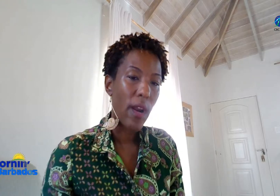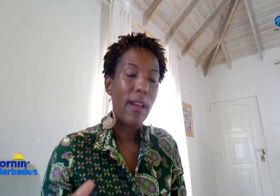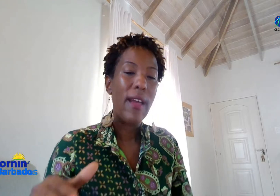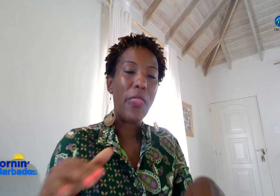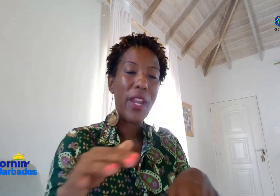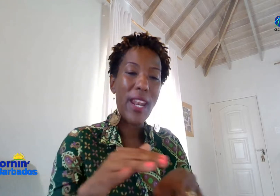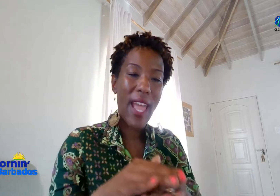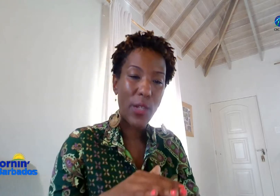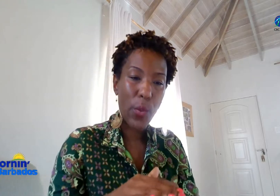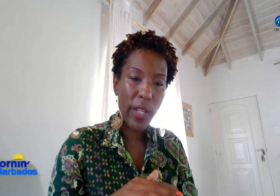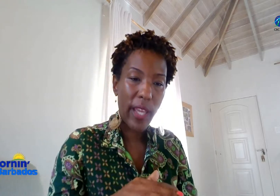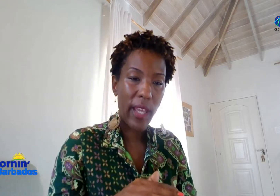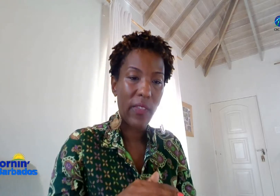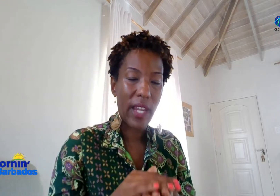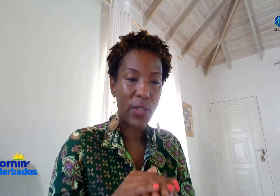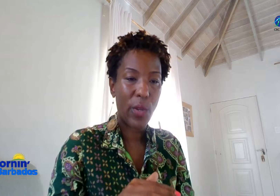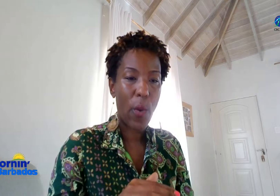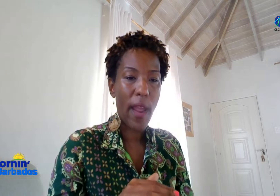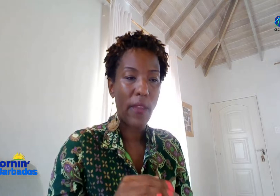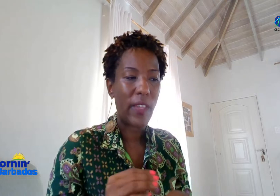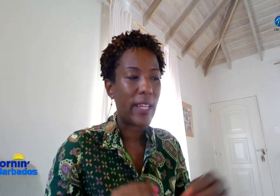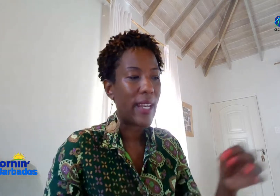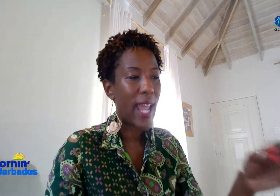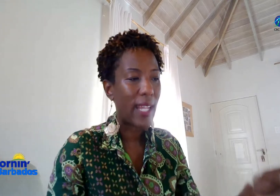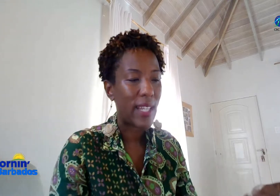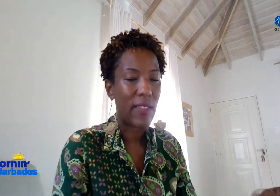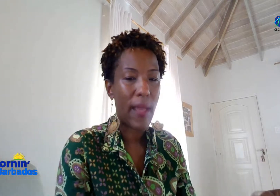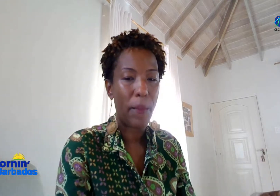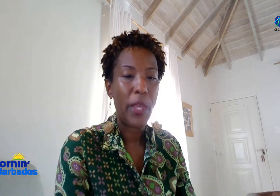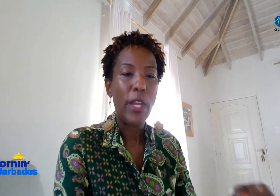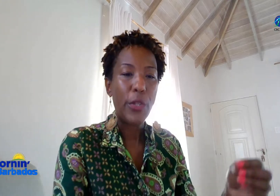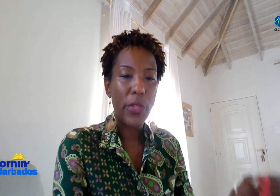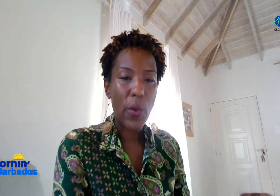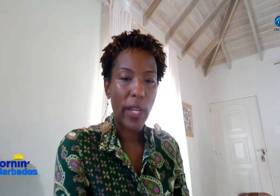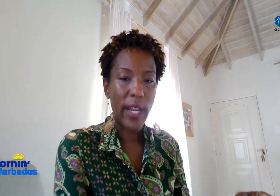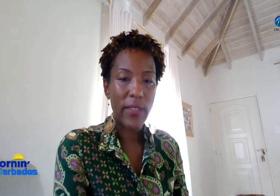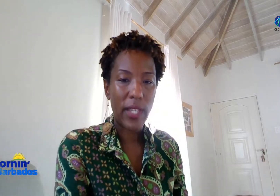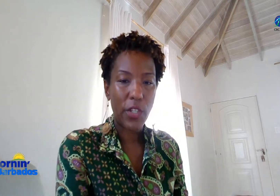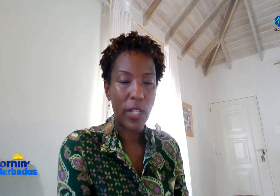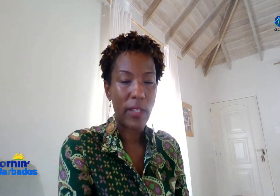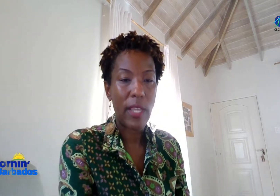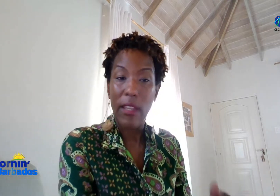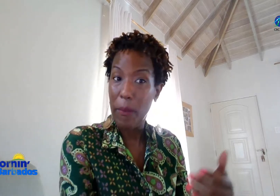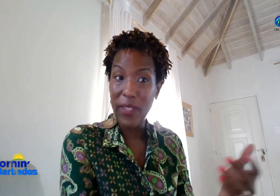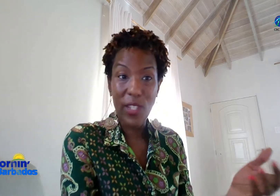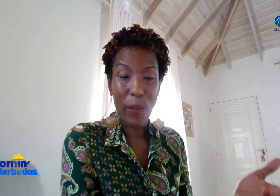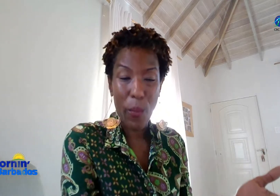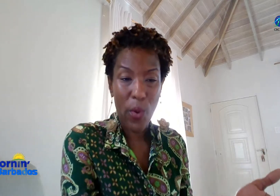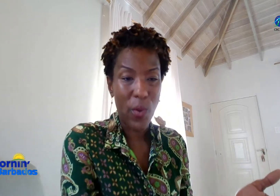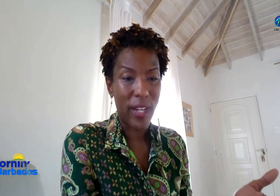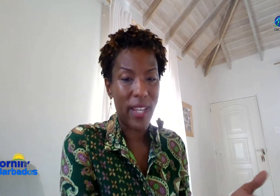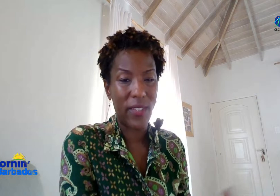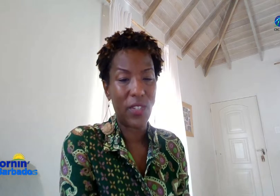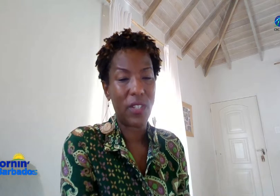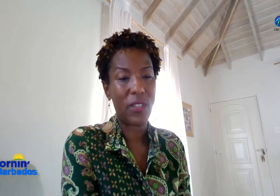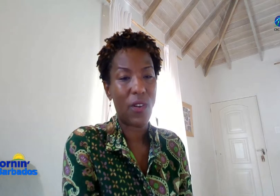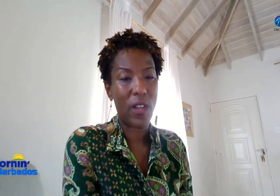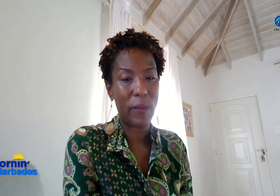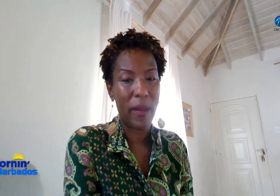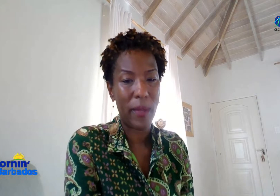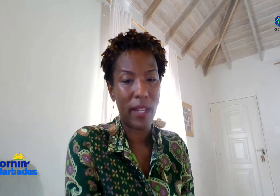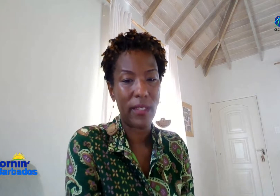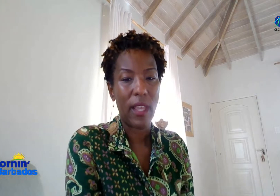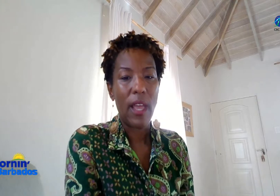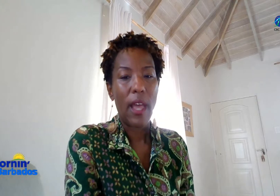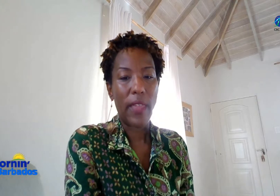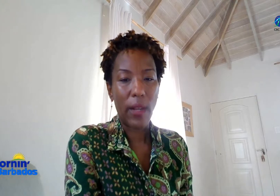it before, the networking that is required, the connecting them to the organizations, the business support organizations